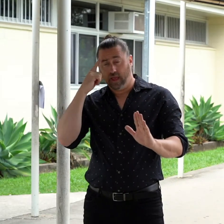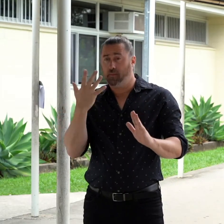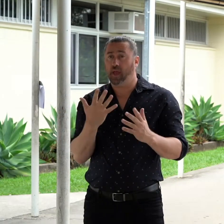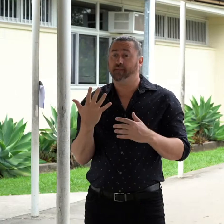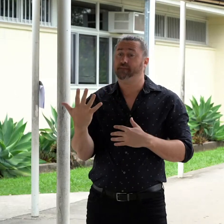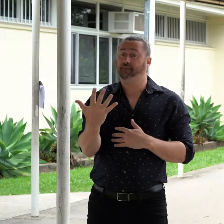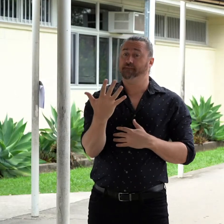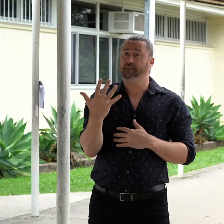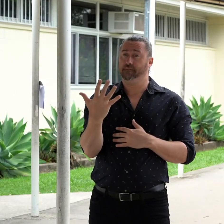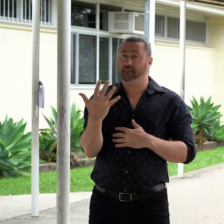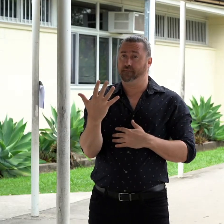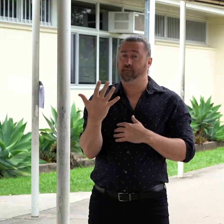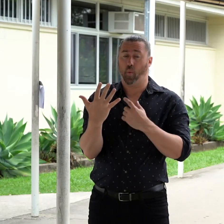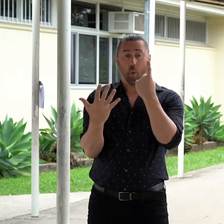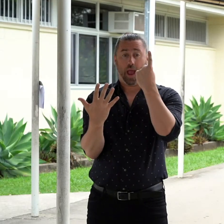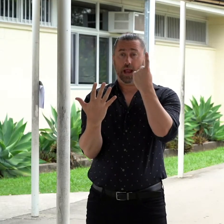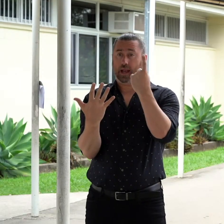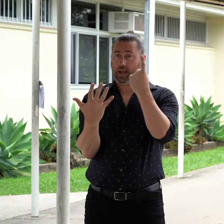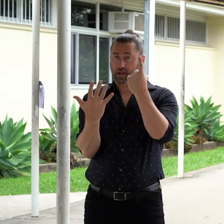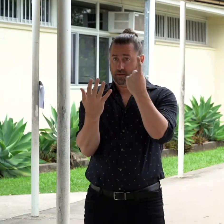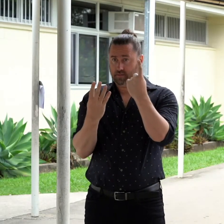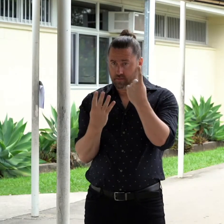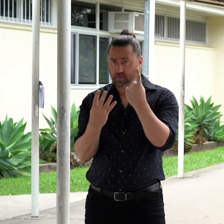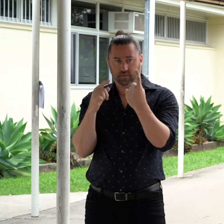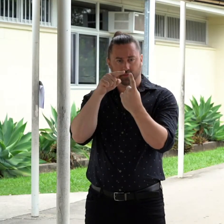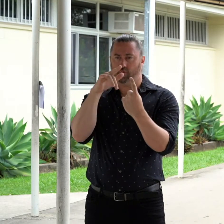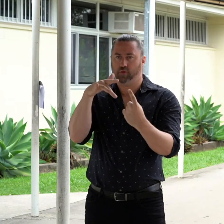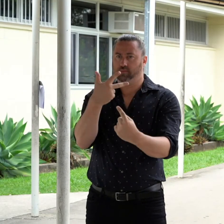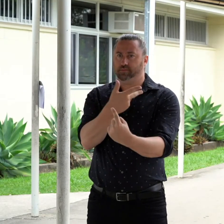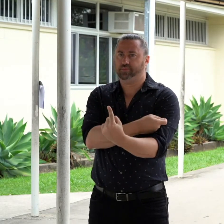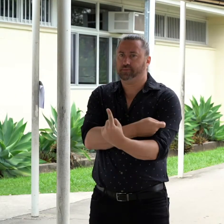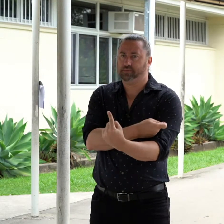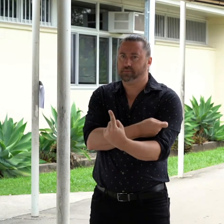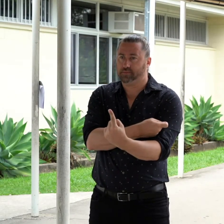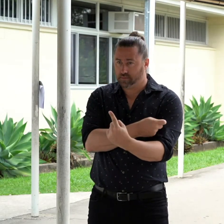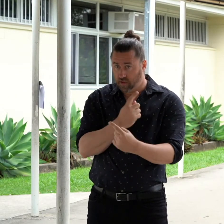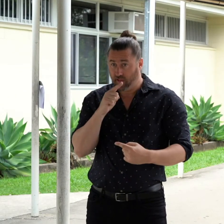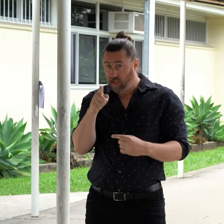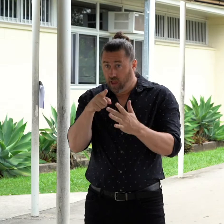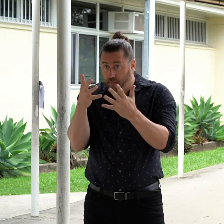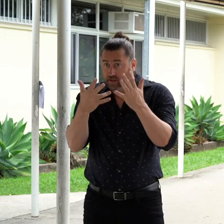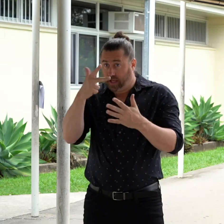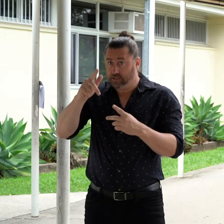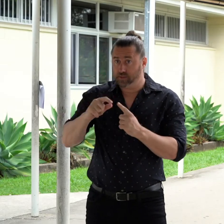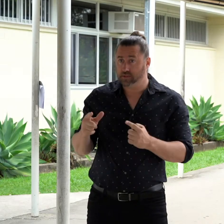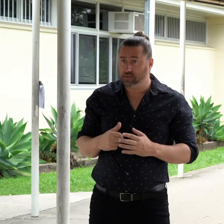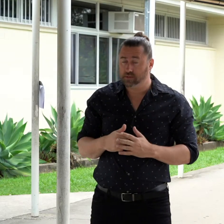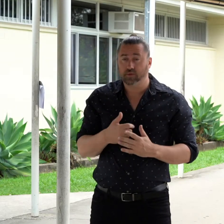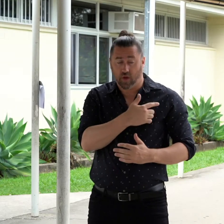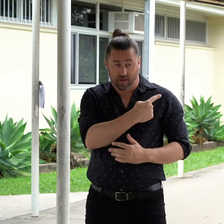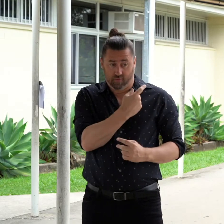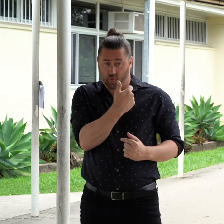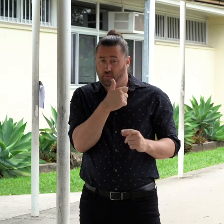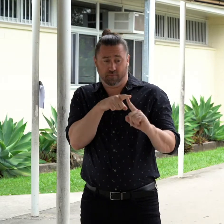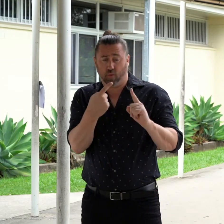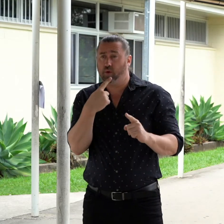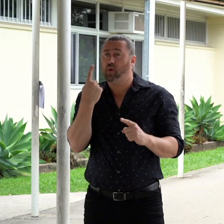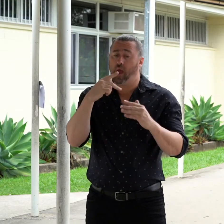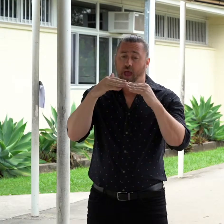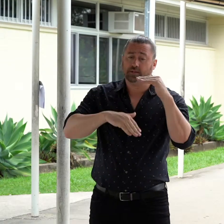just heard from Minister Ryan making a very important point here. We have children under the age of 12 who are